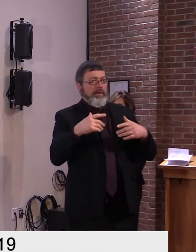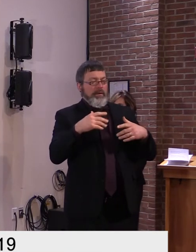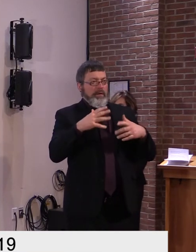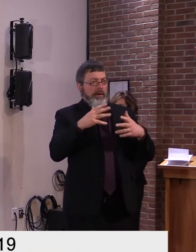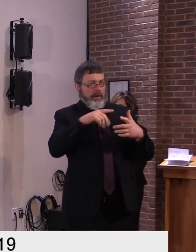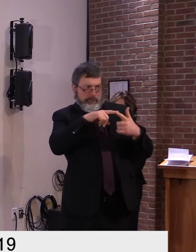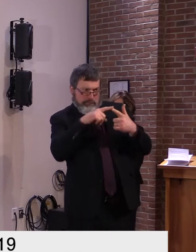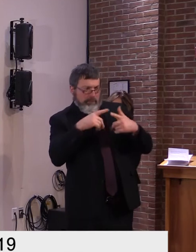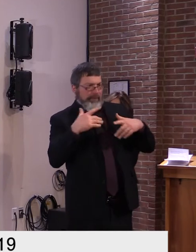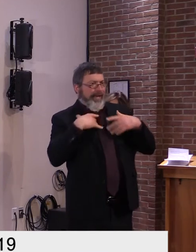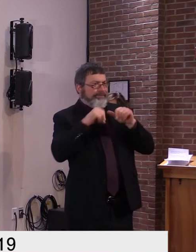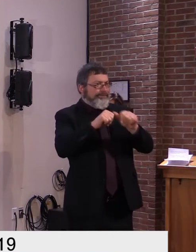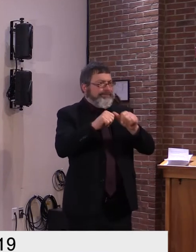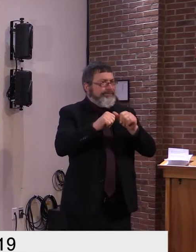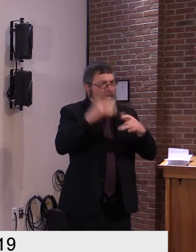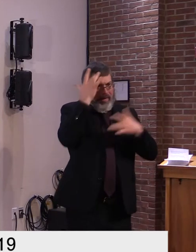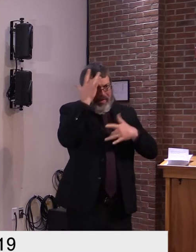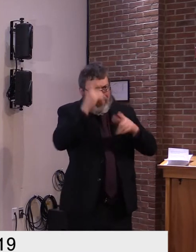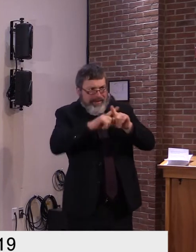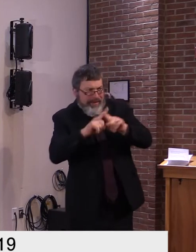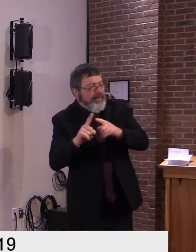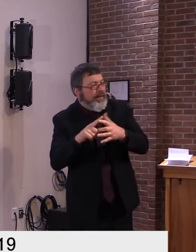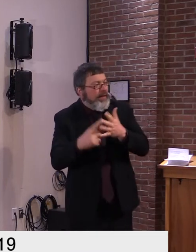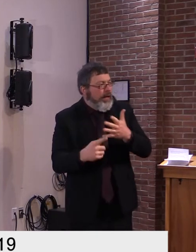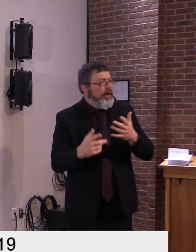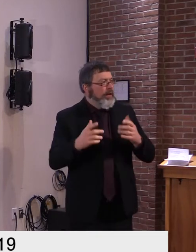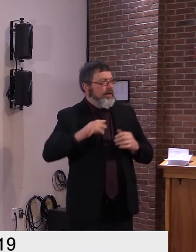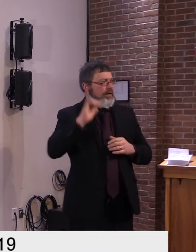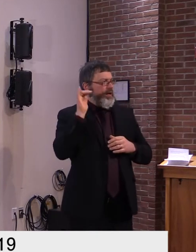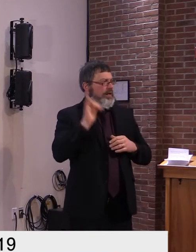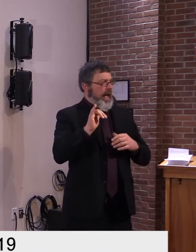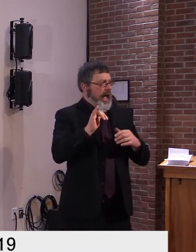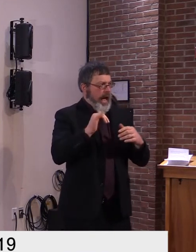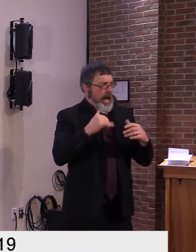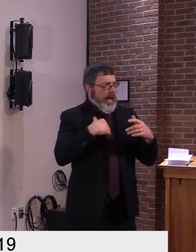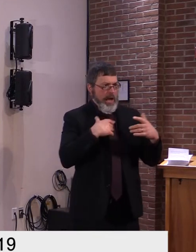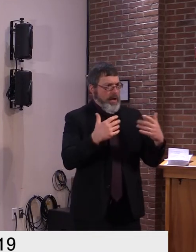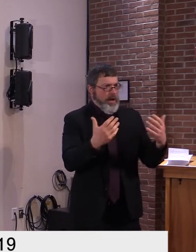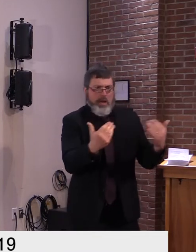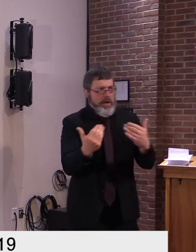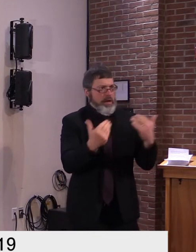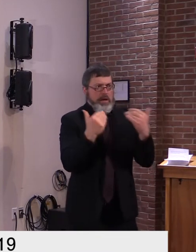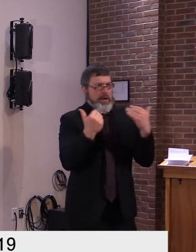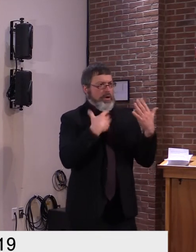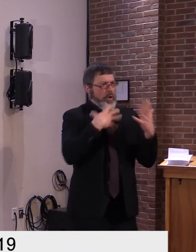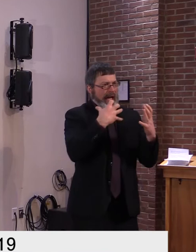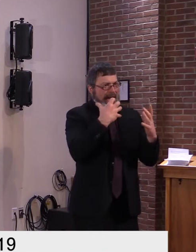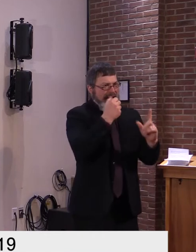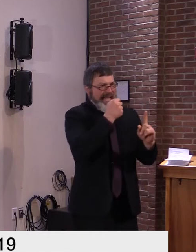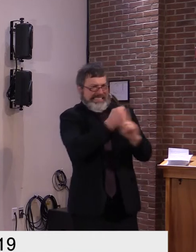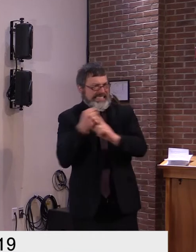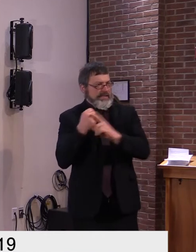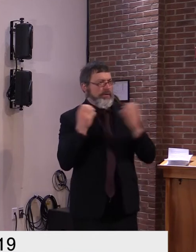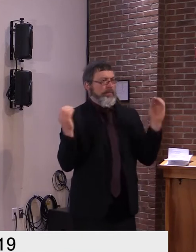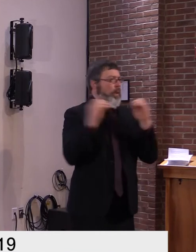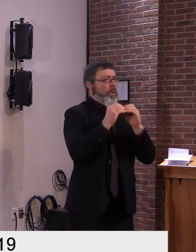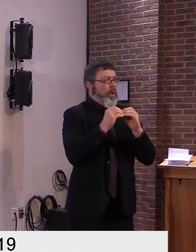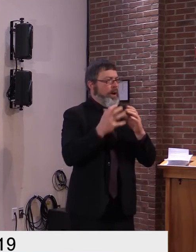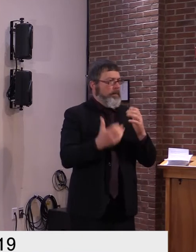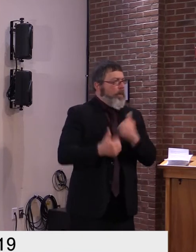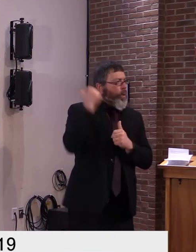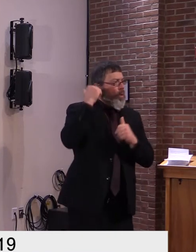there's plenty of opportunity to give them vaccine starting today if we had the vaccine for that purpose.